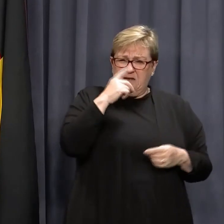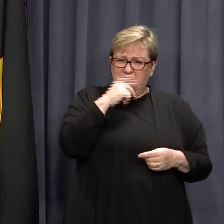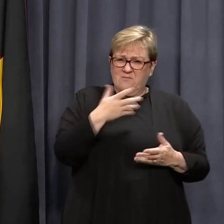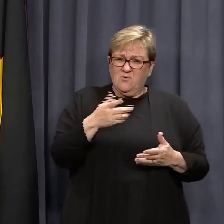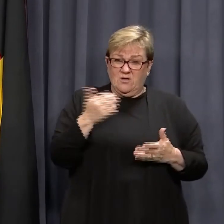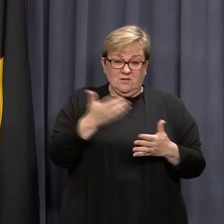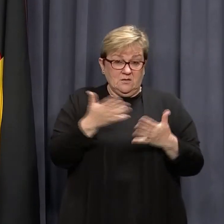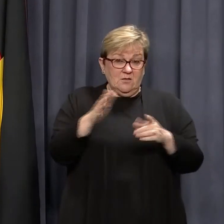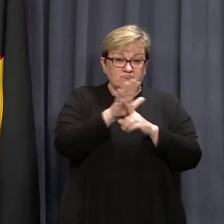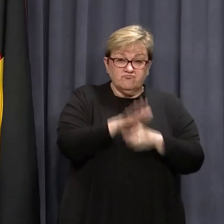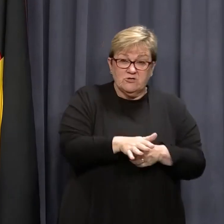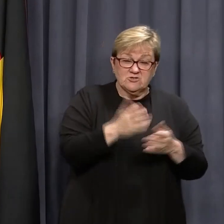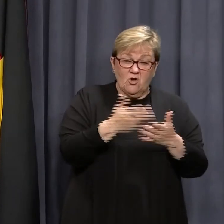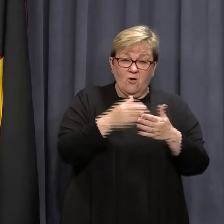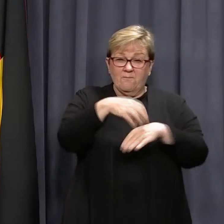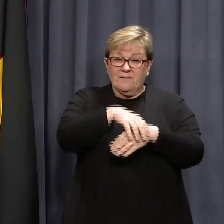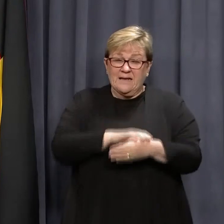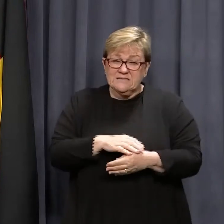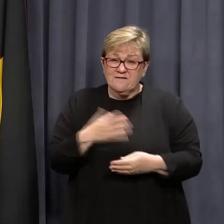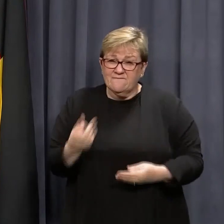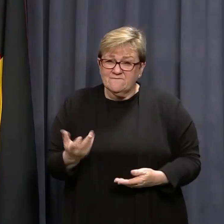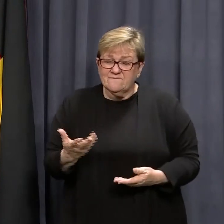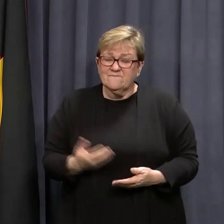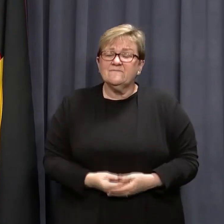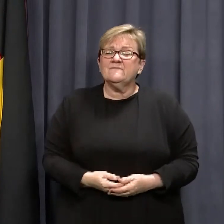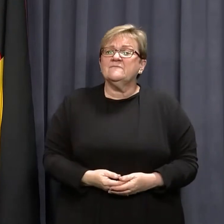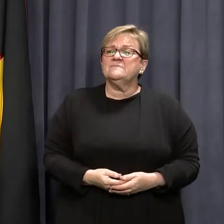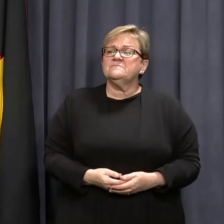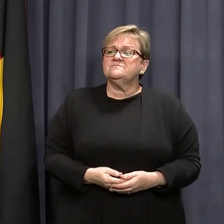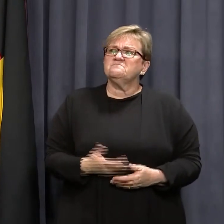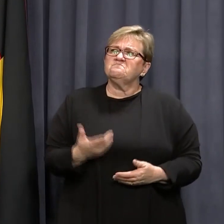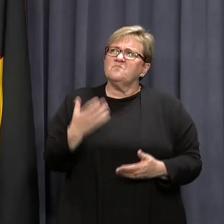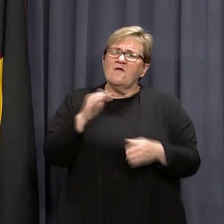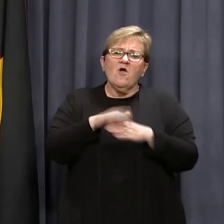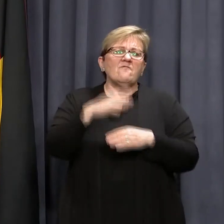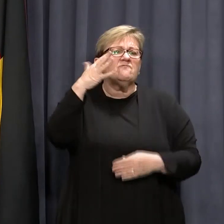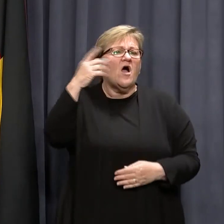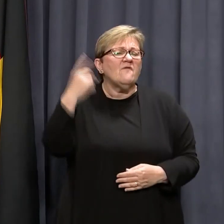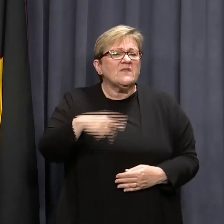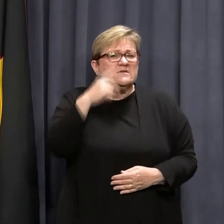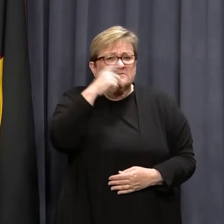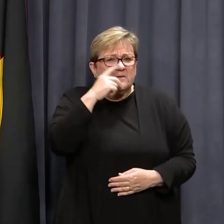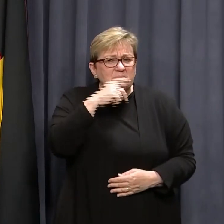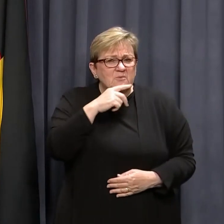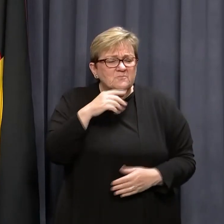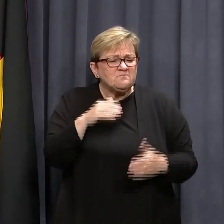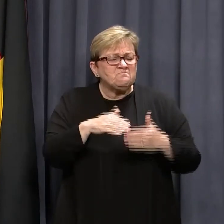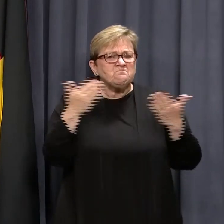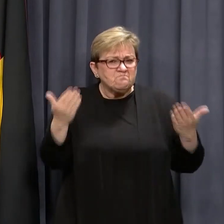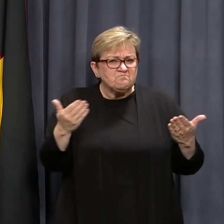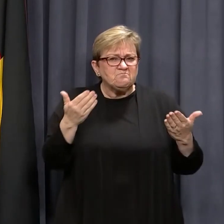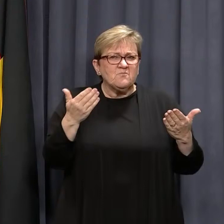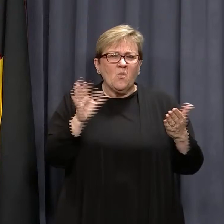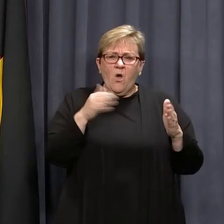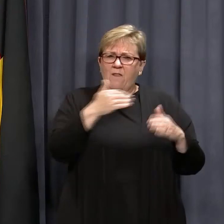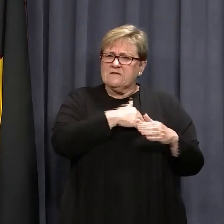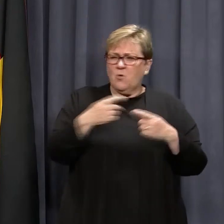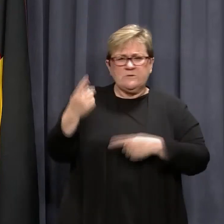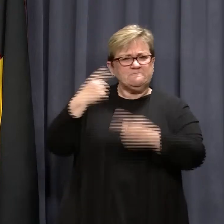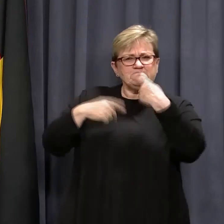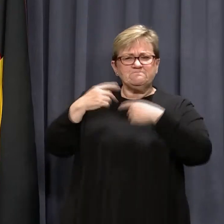Australians is putting on police resources? We've got just over 5,000 people presently. On my briefing this morning,